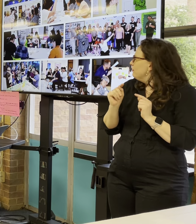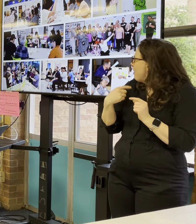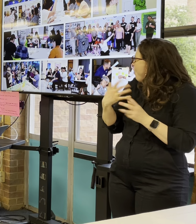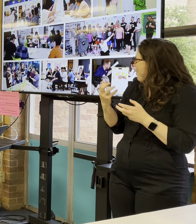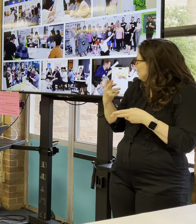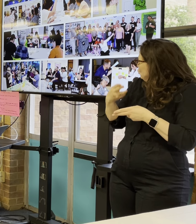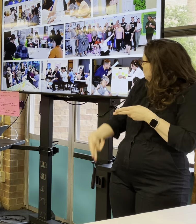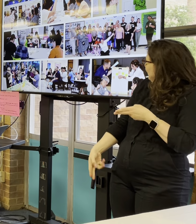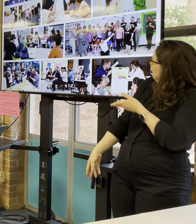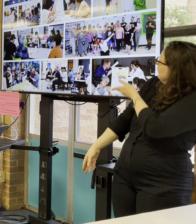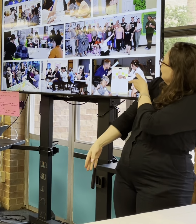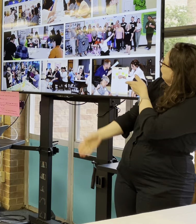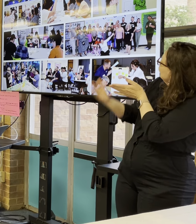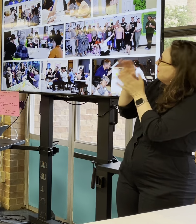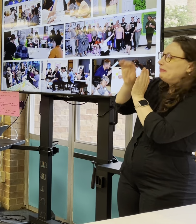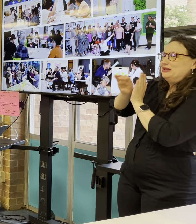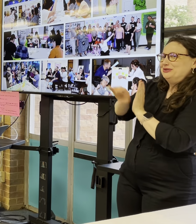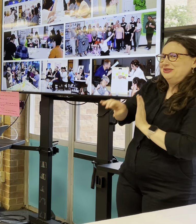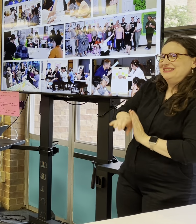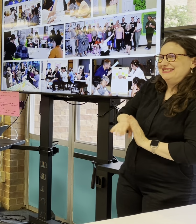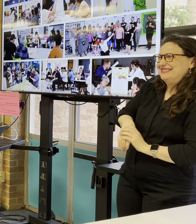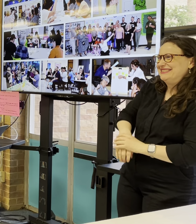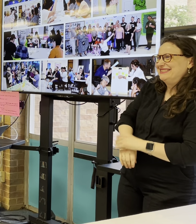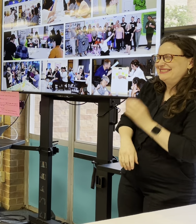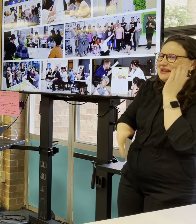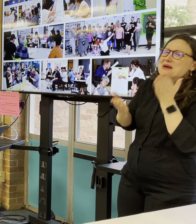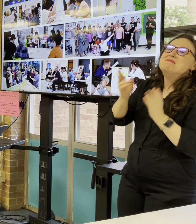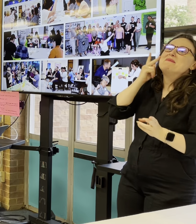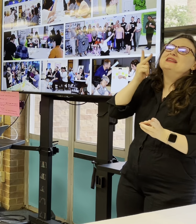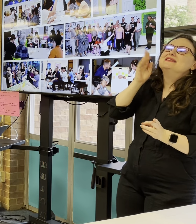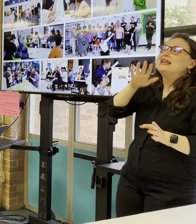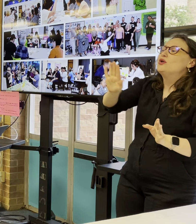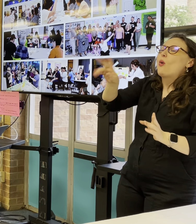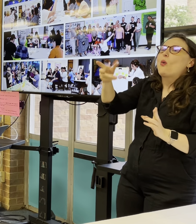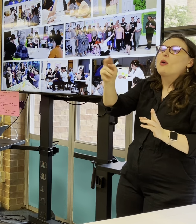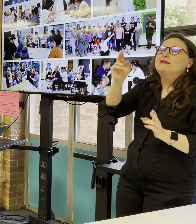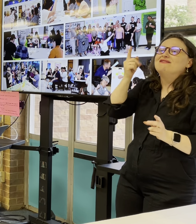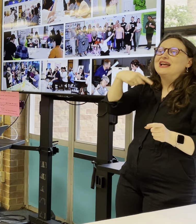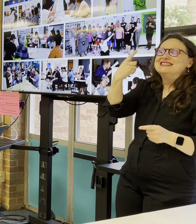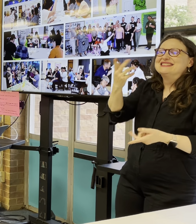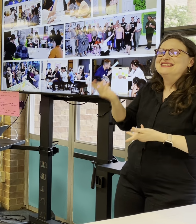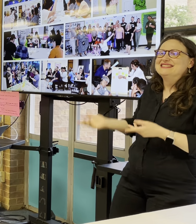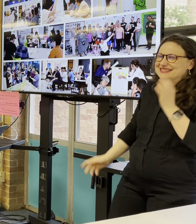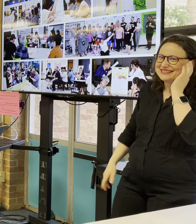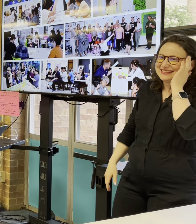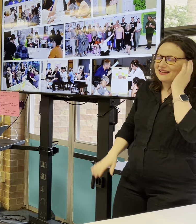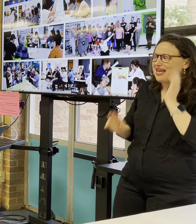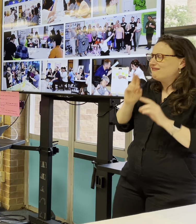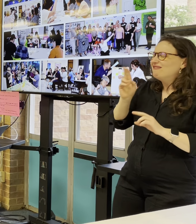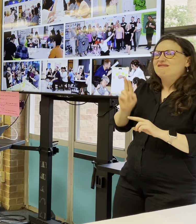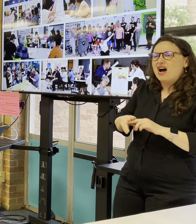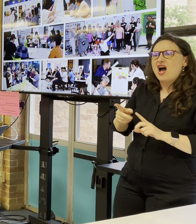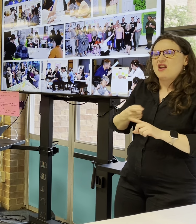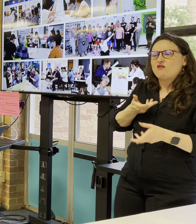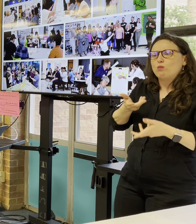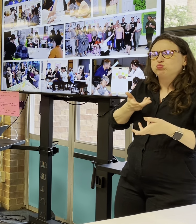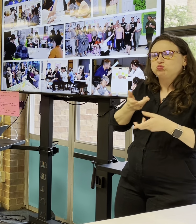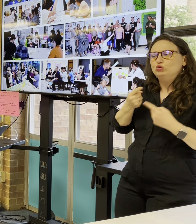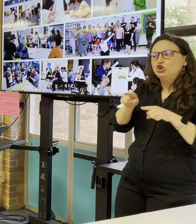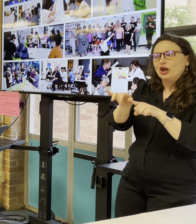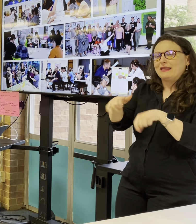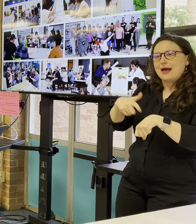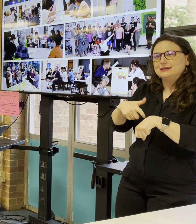briefly go over, and here's some pictures of, you may see some of familiar faces in there, of all the fun that we had during